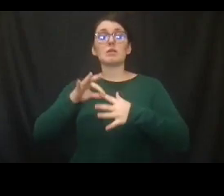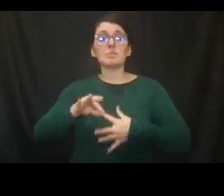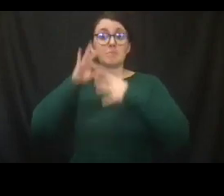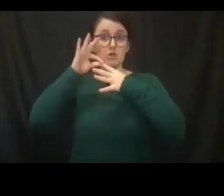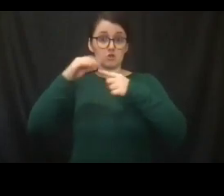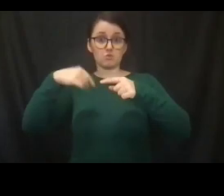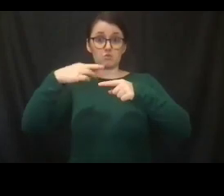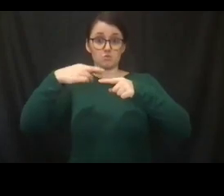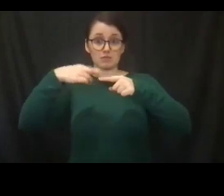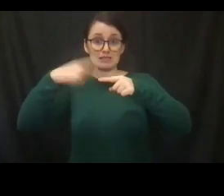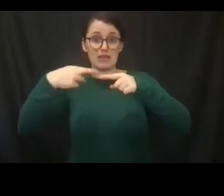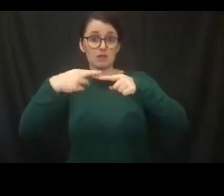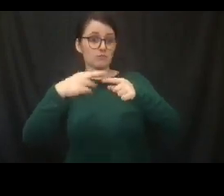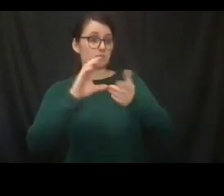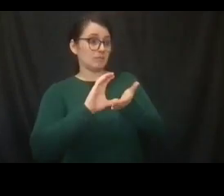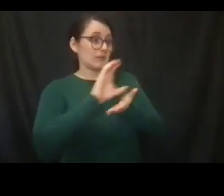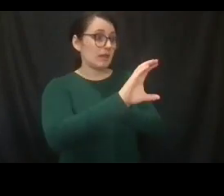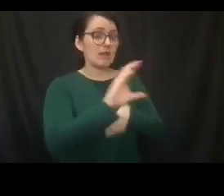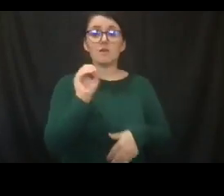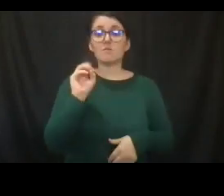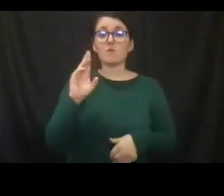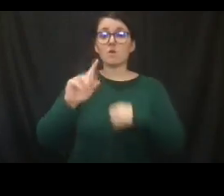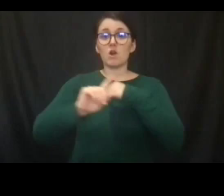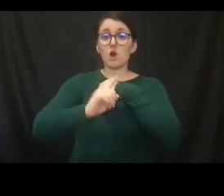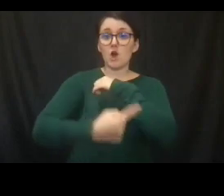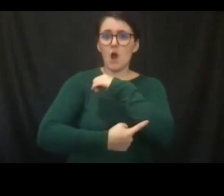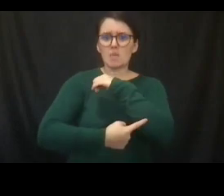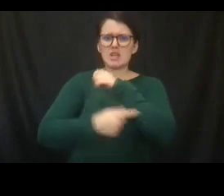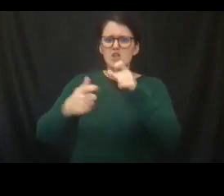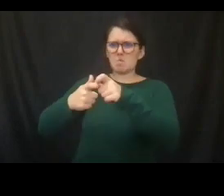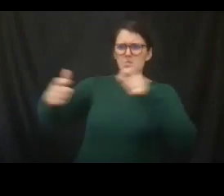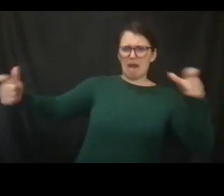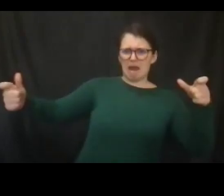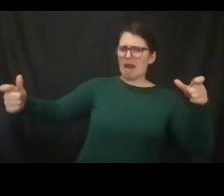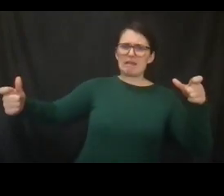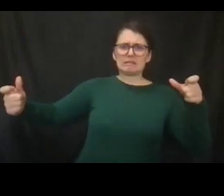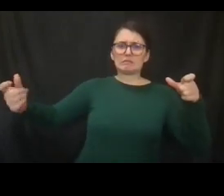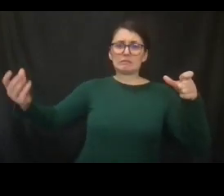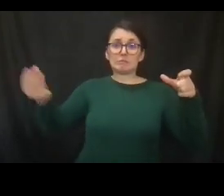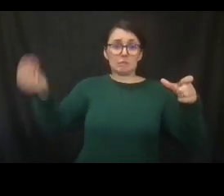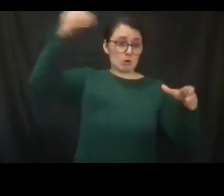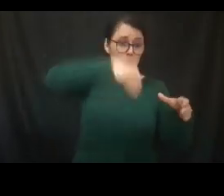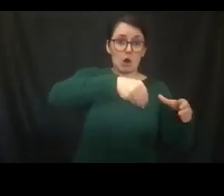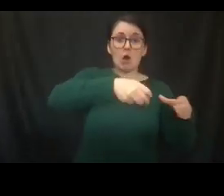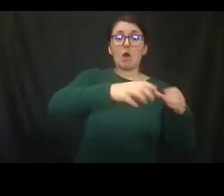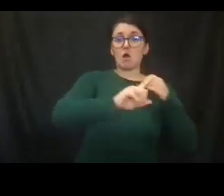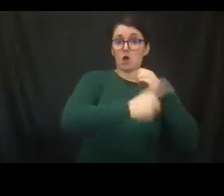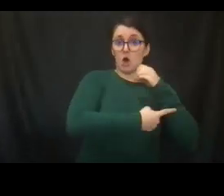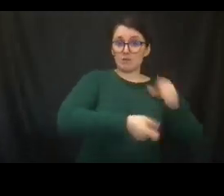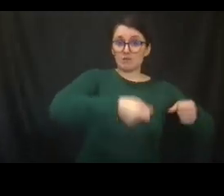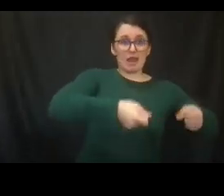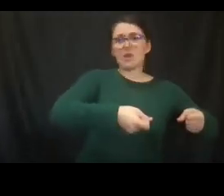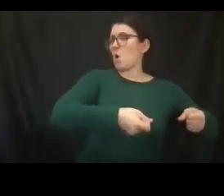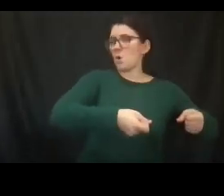recycle. Maybe you have some garbage that is too big to put into your garbage bin. And